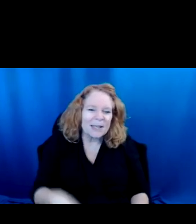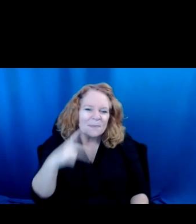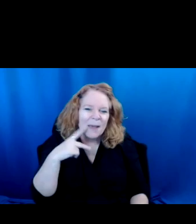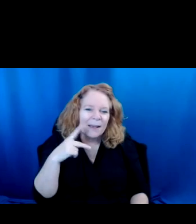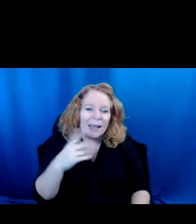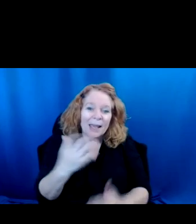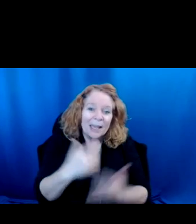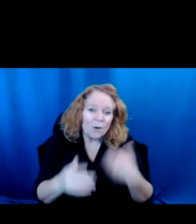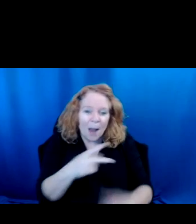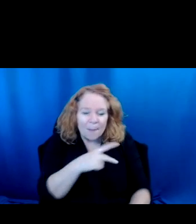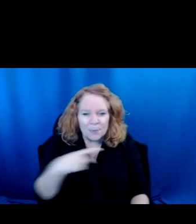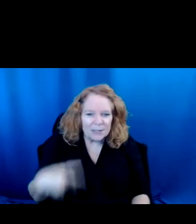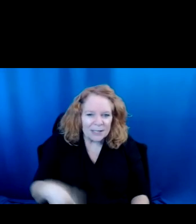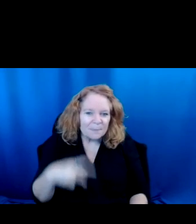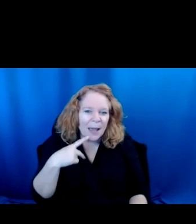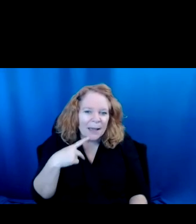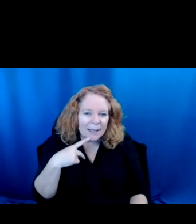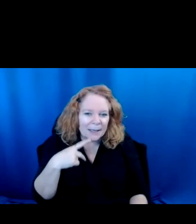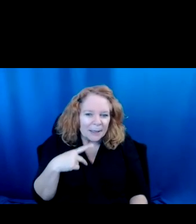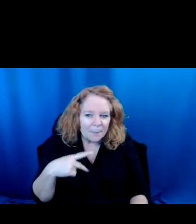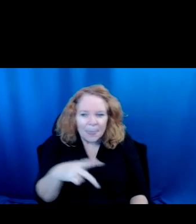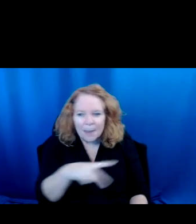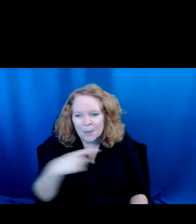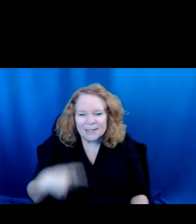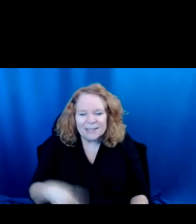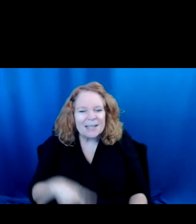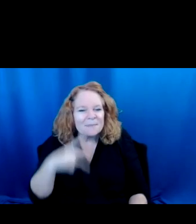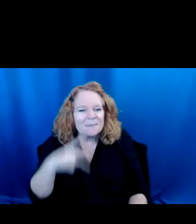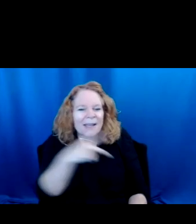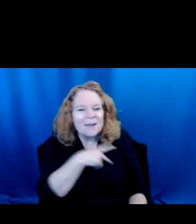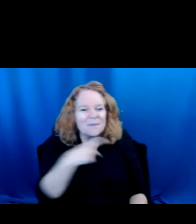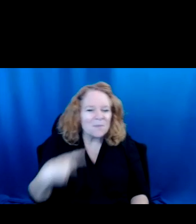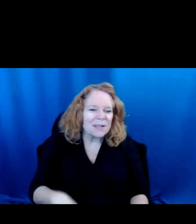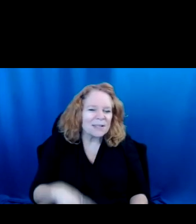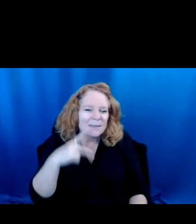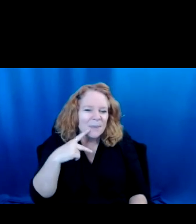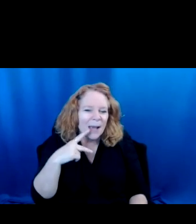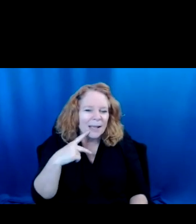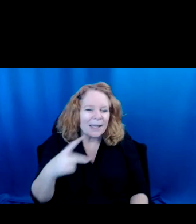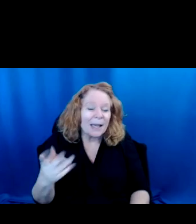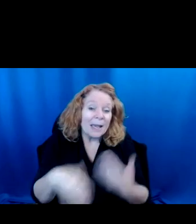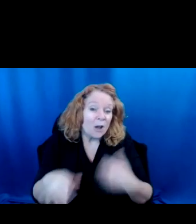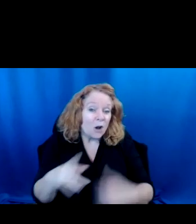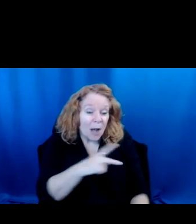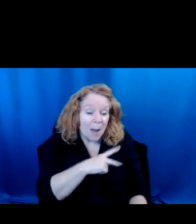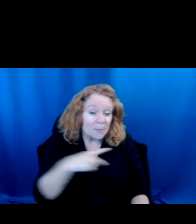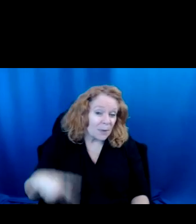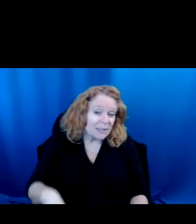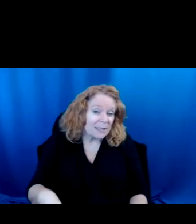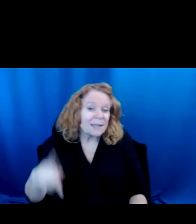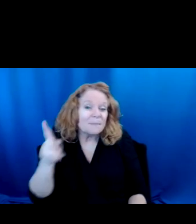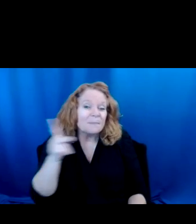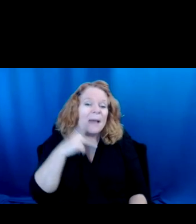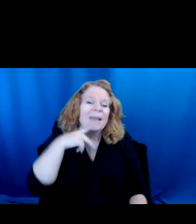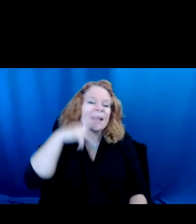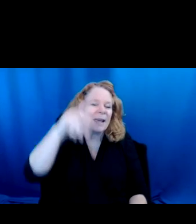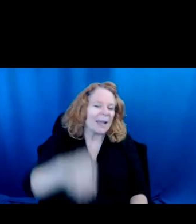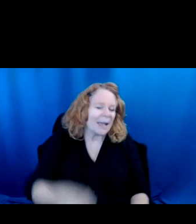Princess Peggy. Here comes Princess Peggy. Princess Peggy, Princess Peggy. Here comes Princess Peggy.